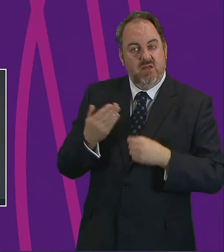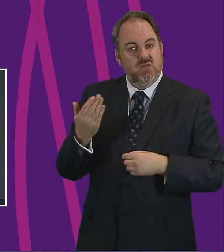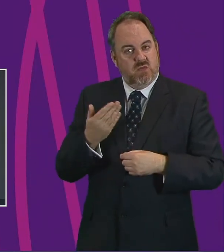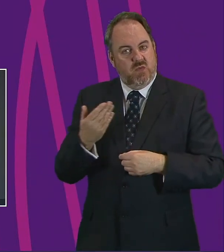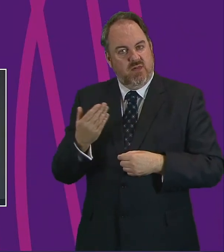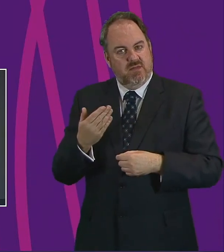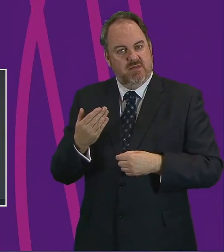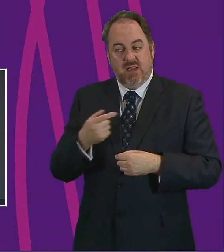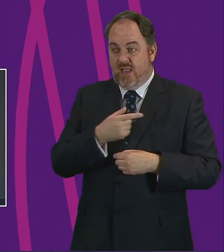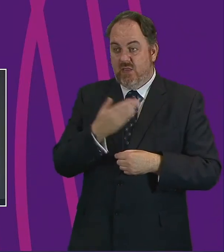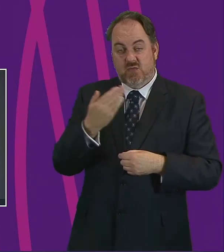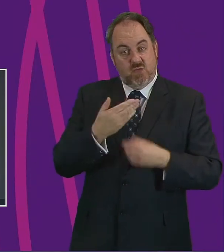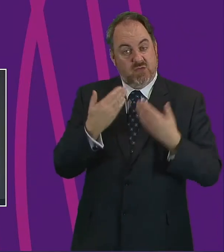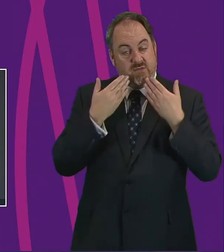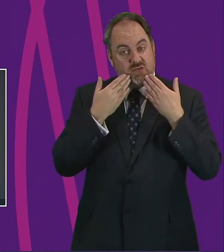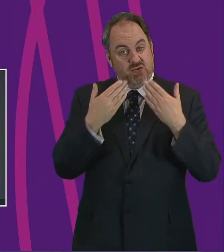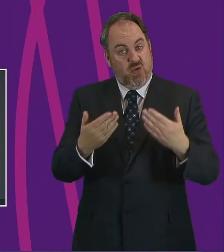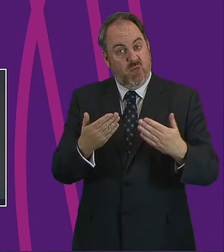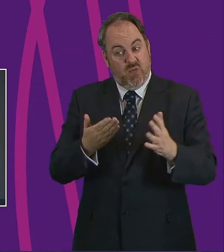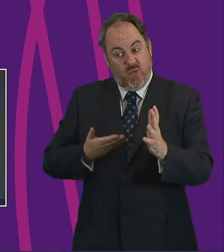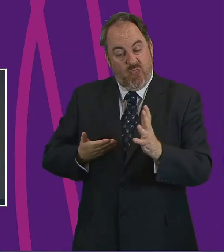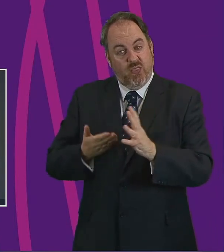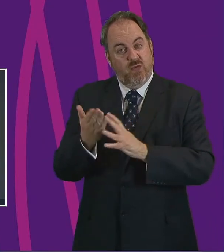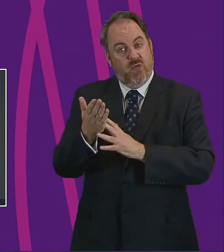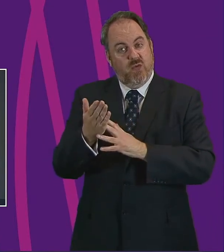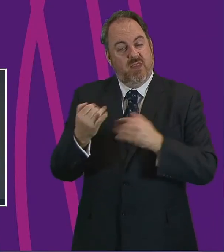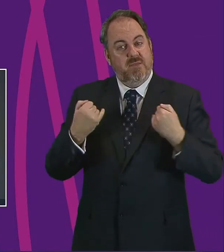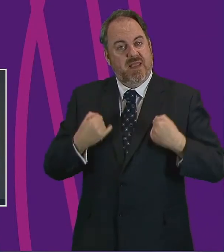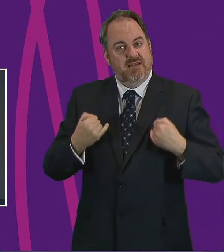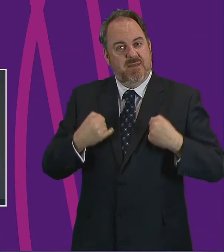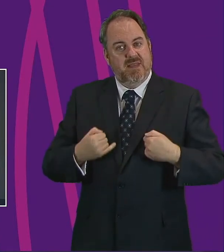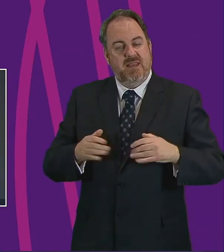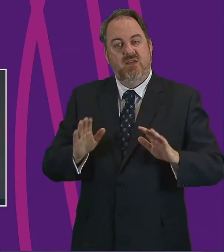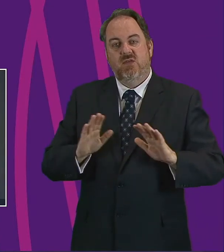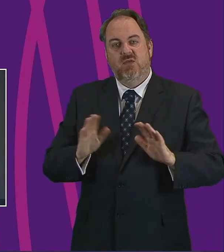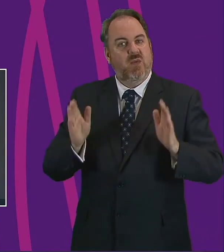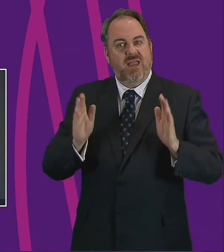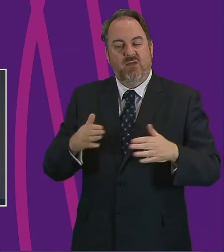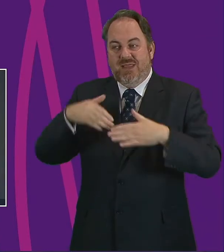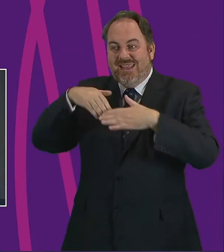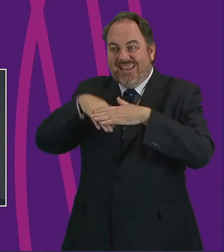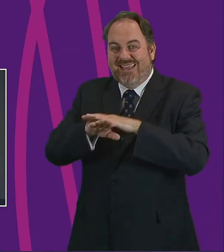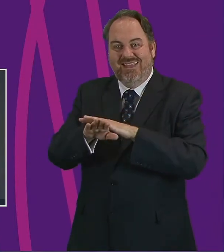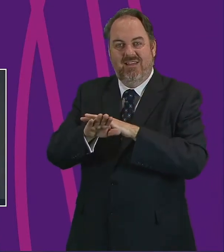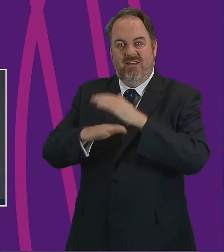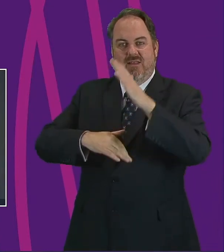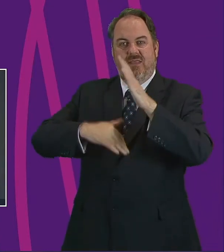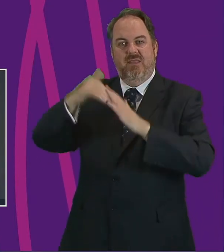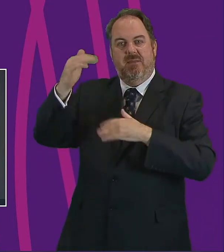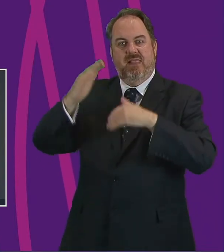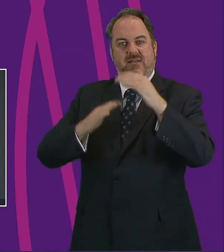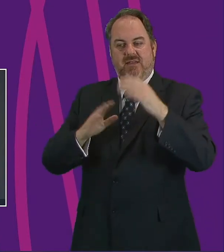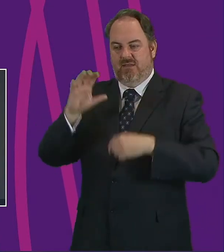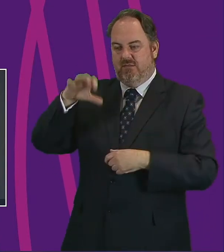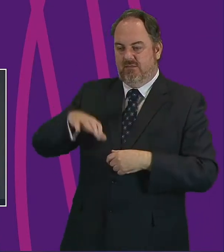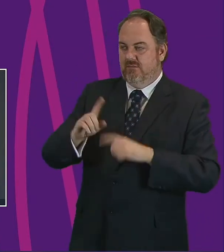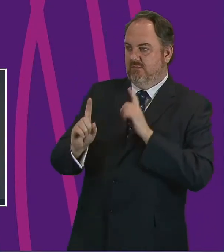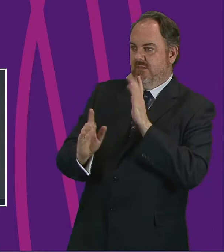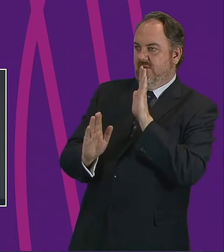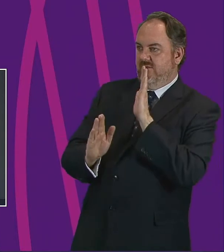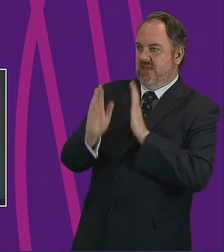demonstrated in the course of this pandemic that you don't need to be occupying a building to retain your school